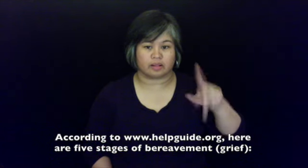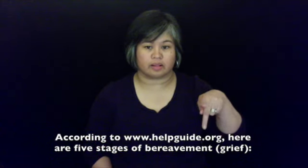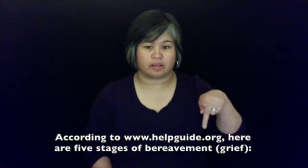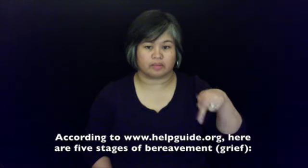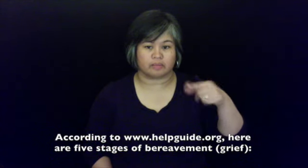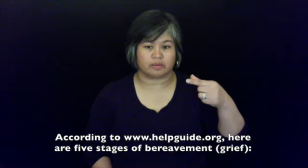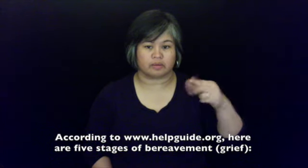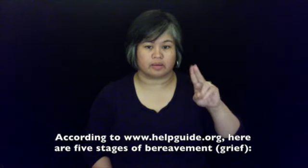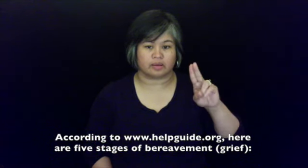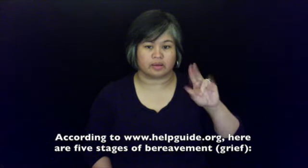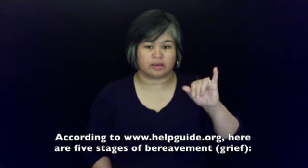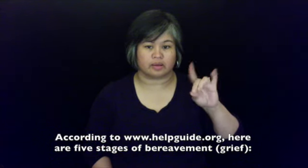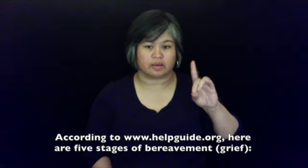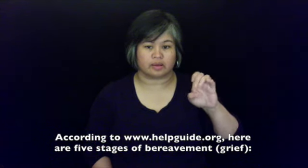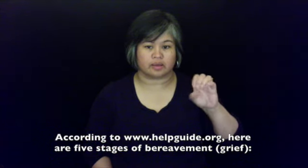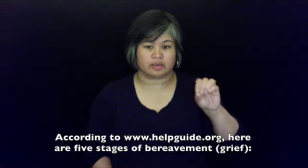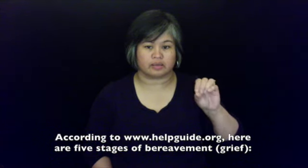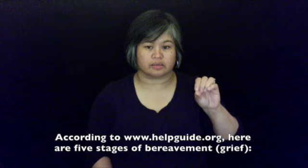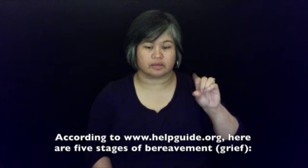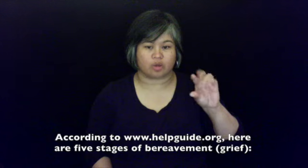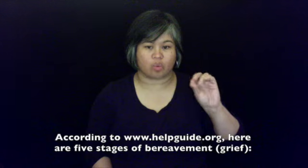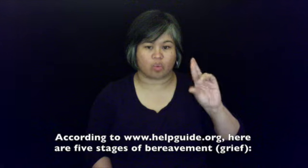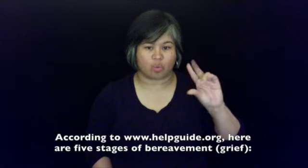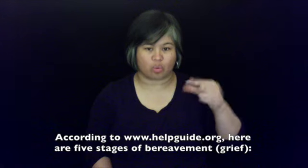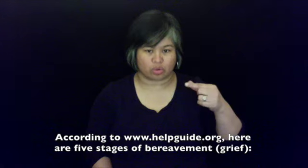www.healthguide.org, here are 5 stages of bereavement, grief.